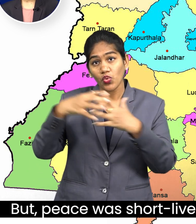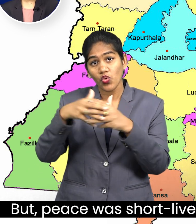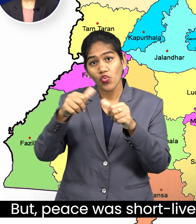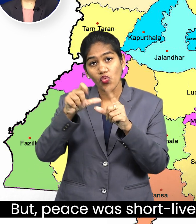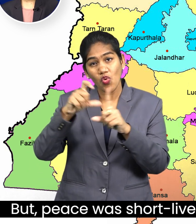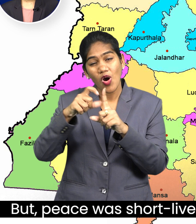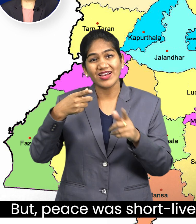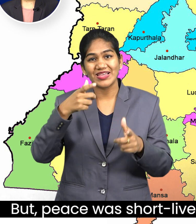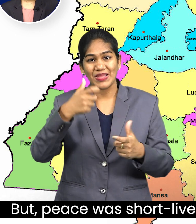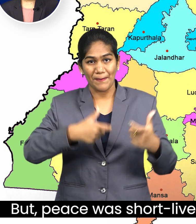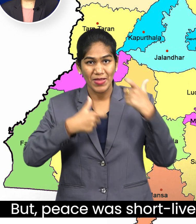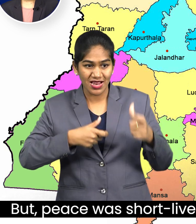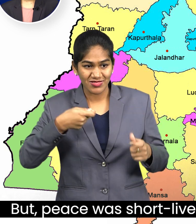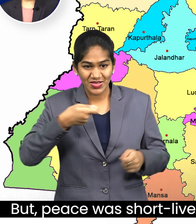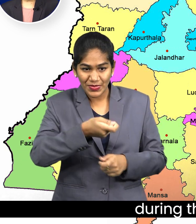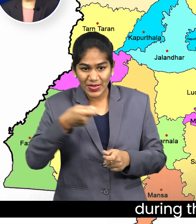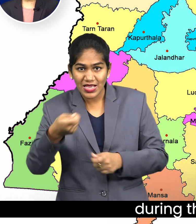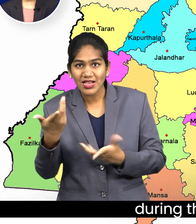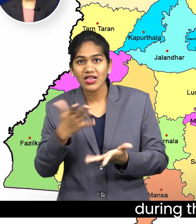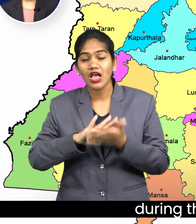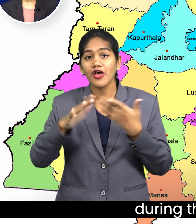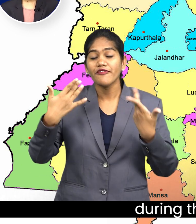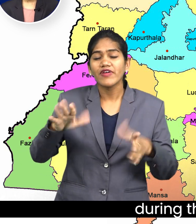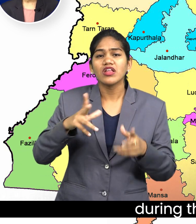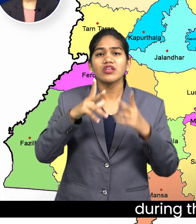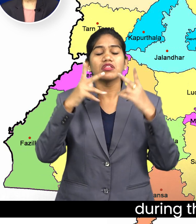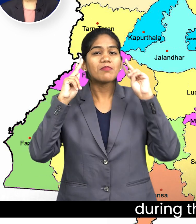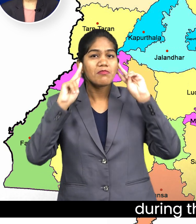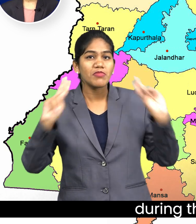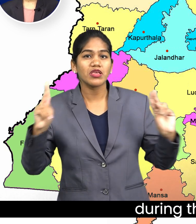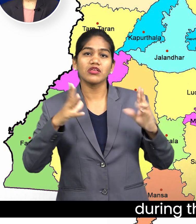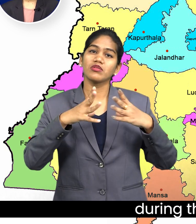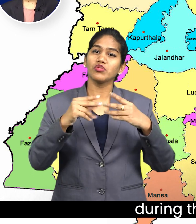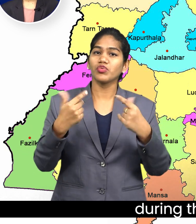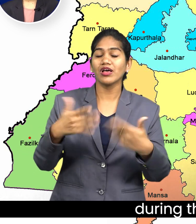militants during the Punjab elections.